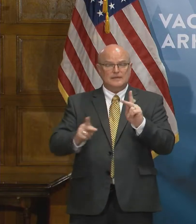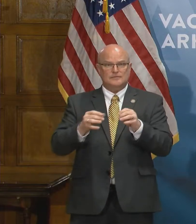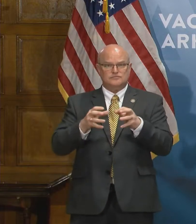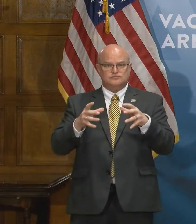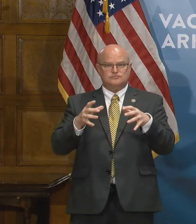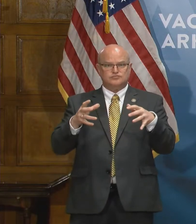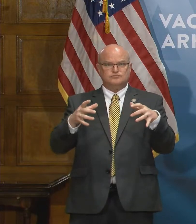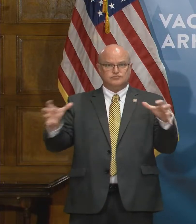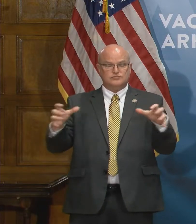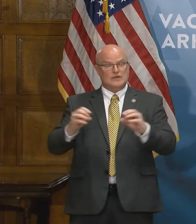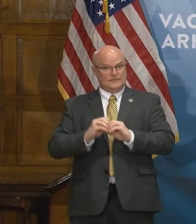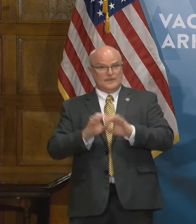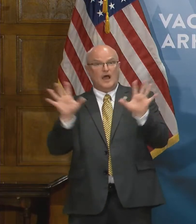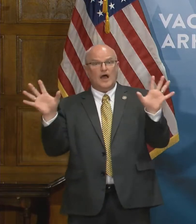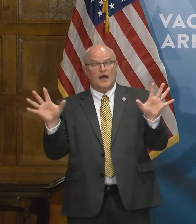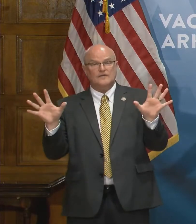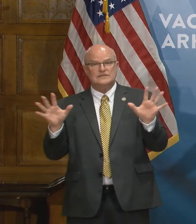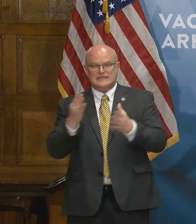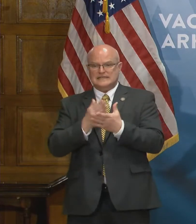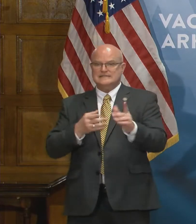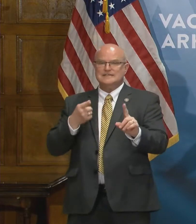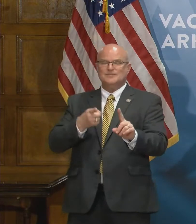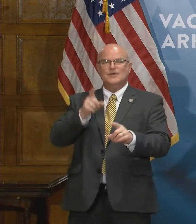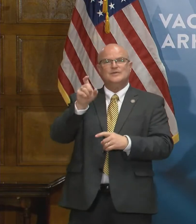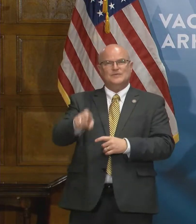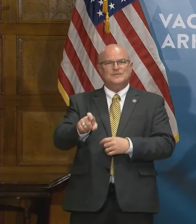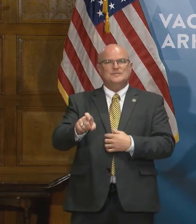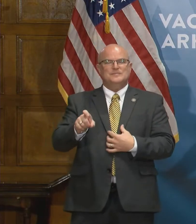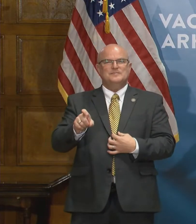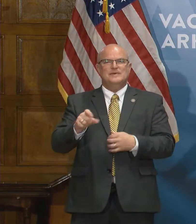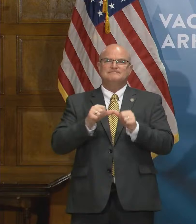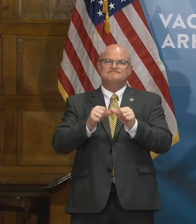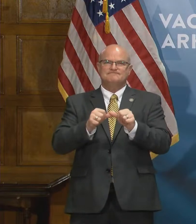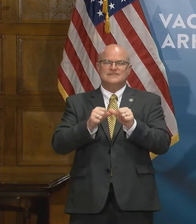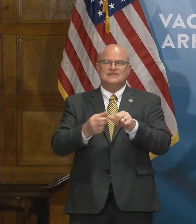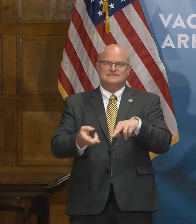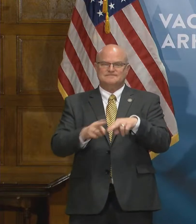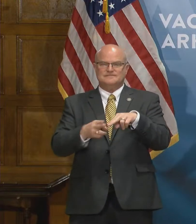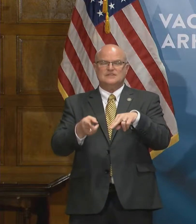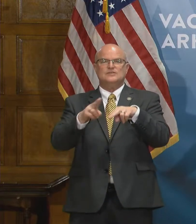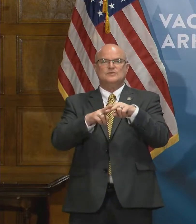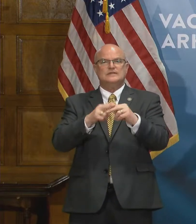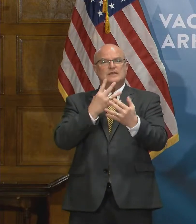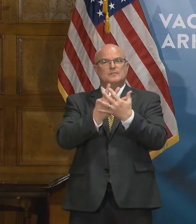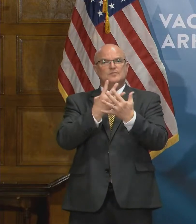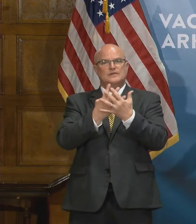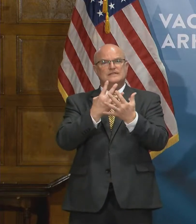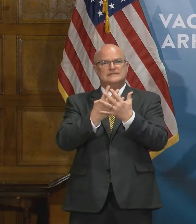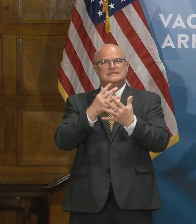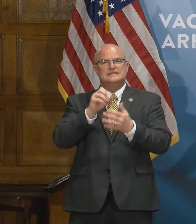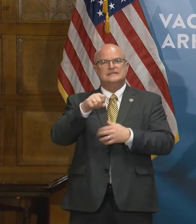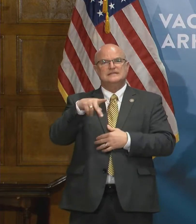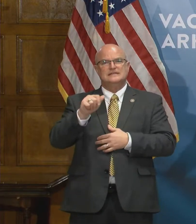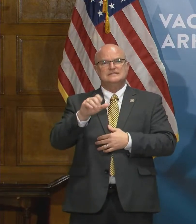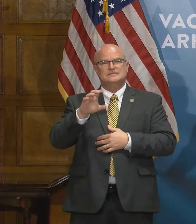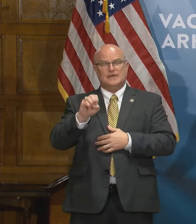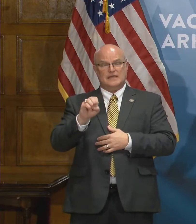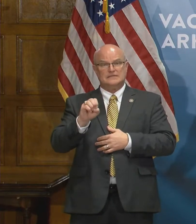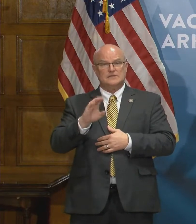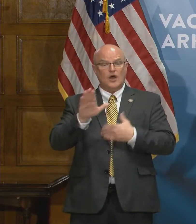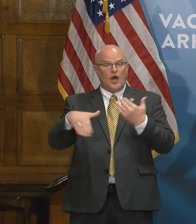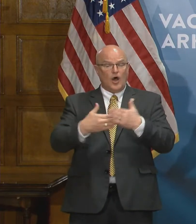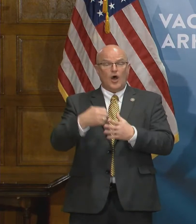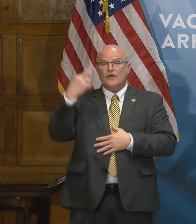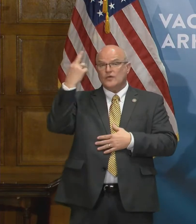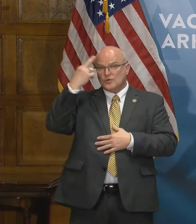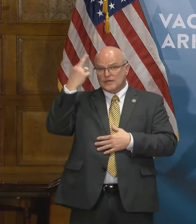population, and obviously at some point you have to continue the increase of prison space. For all of those